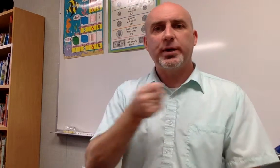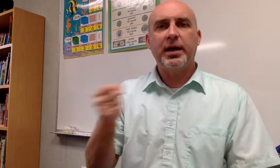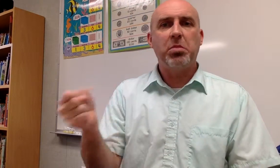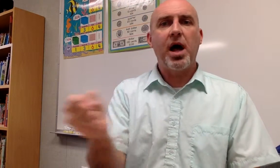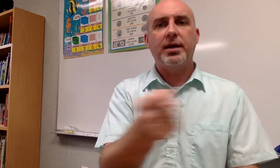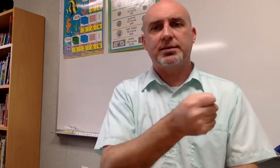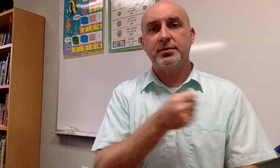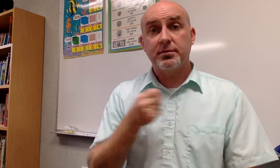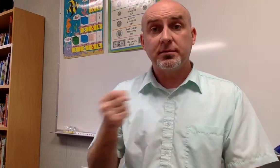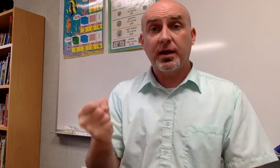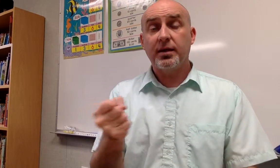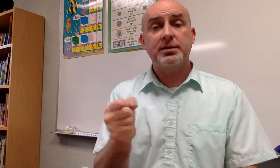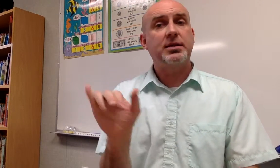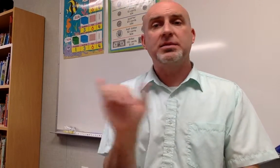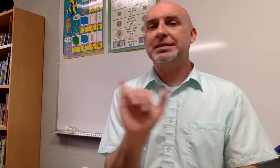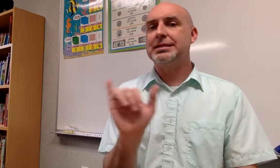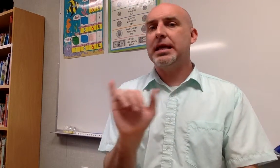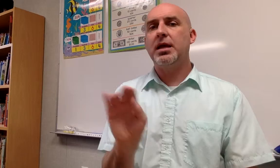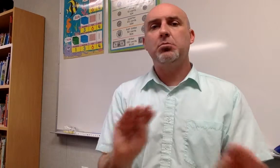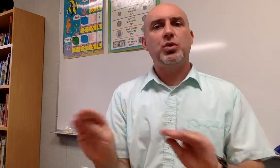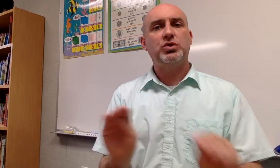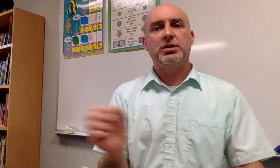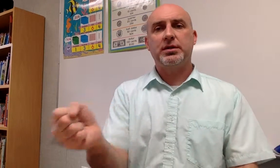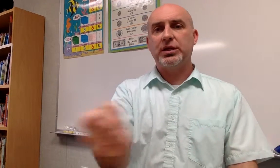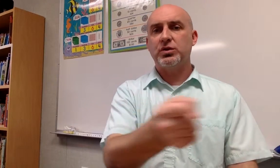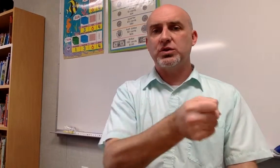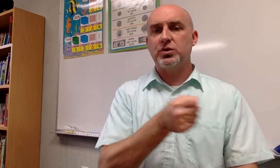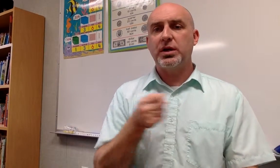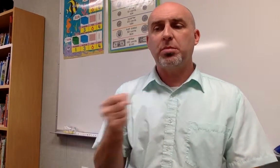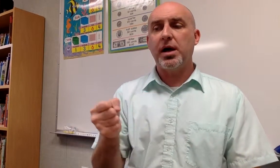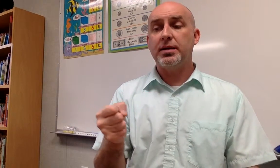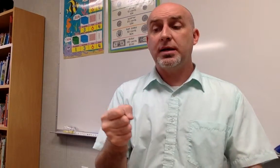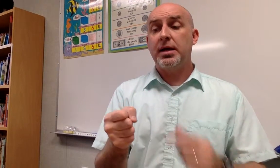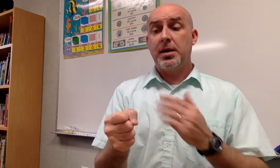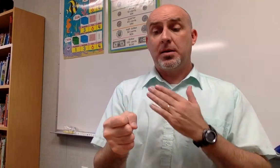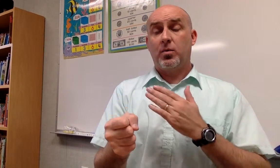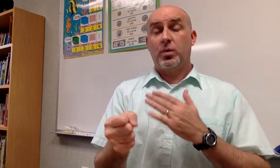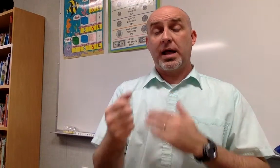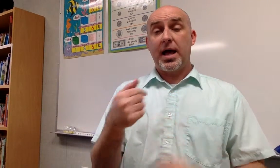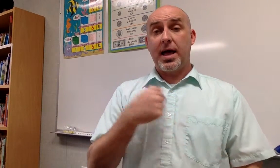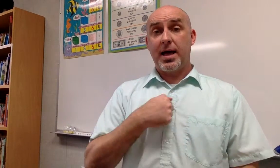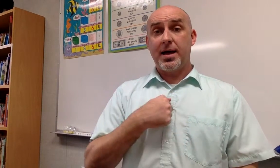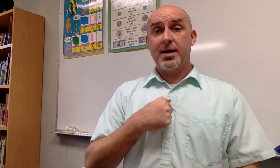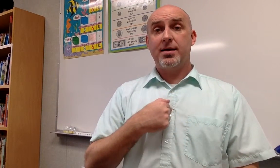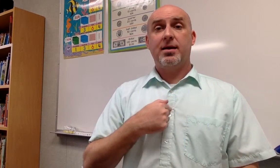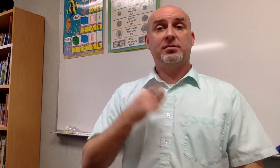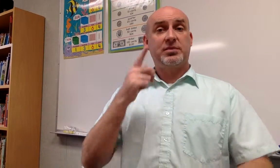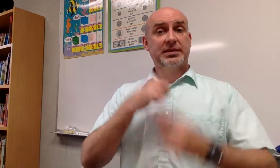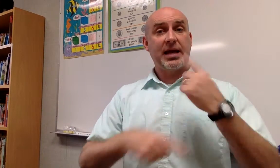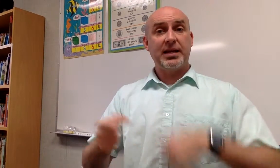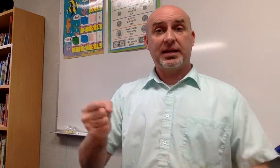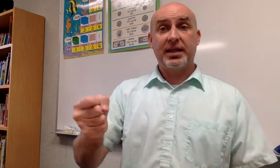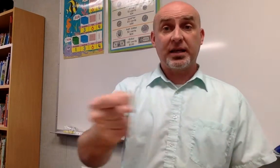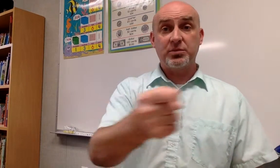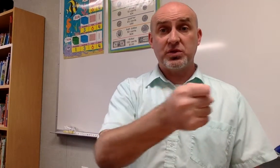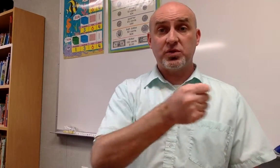a pot. Okay, because it's going to be the same motion, like you're stirring a pot. When I am signing like I'm